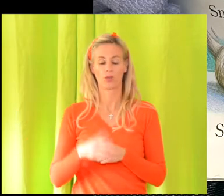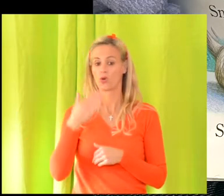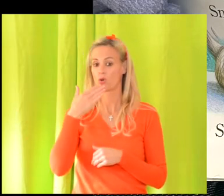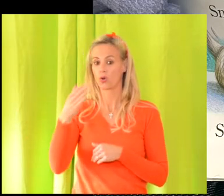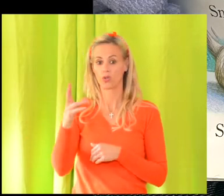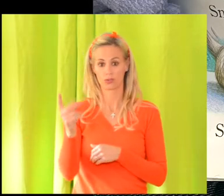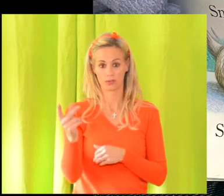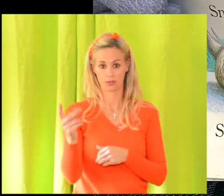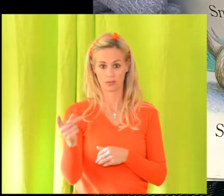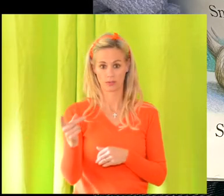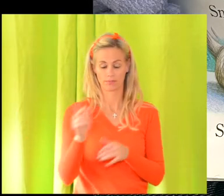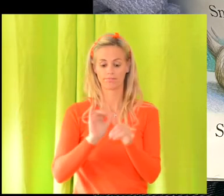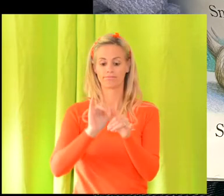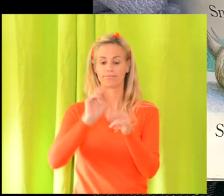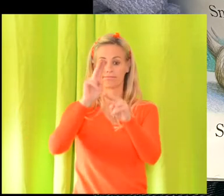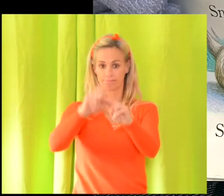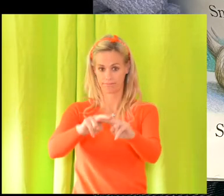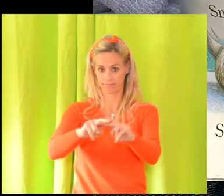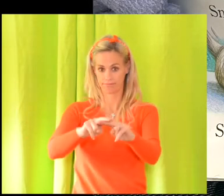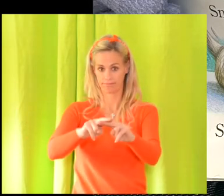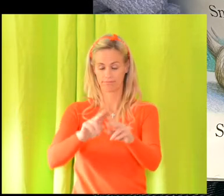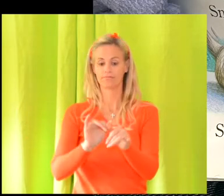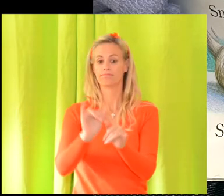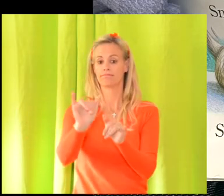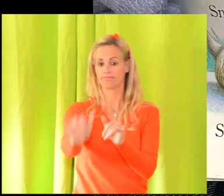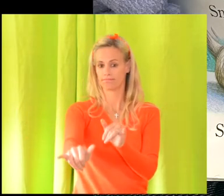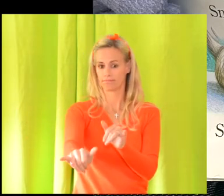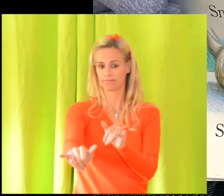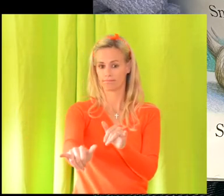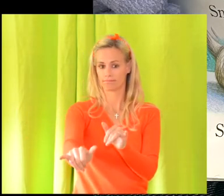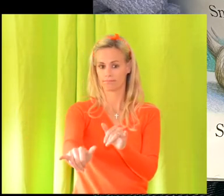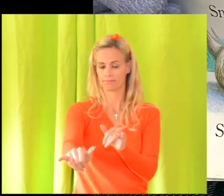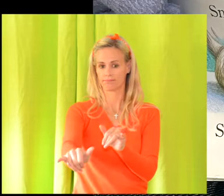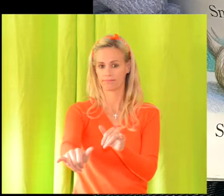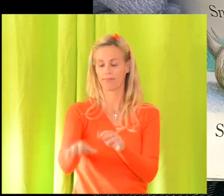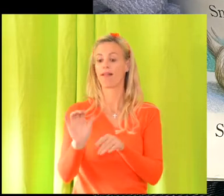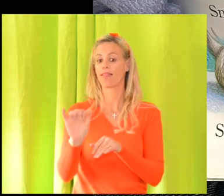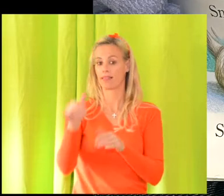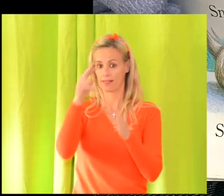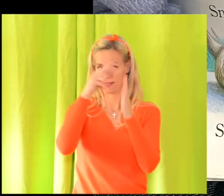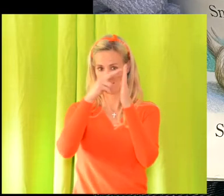dogs sit, stay. That's the rule.